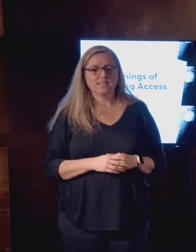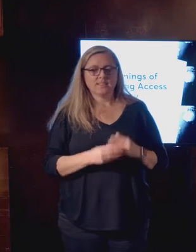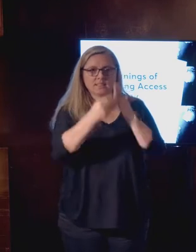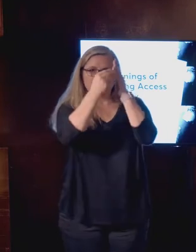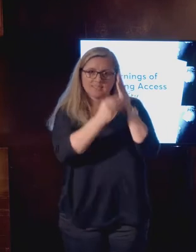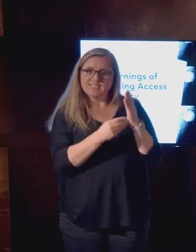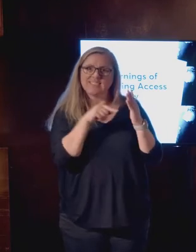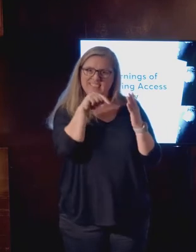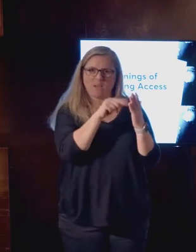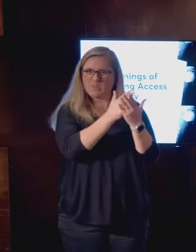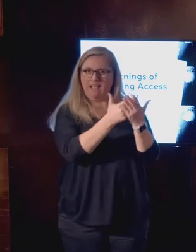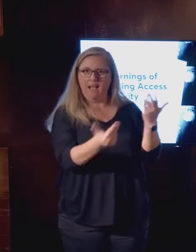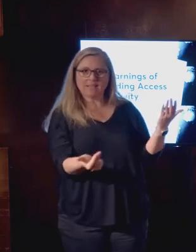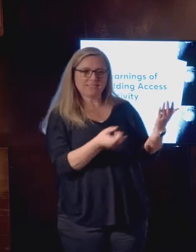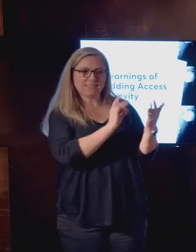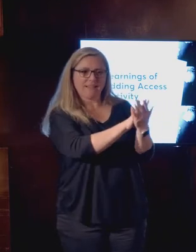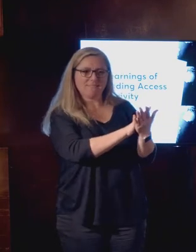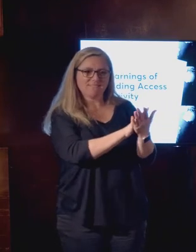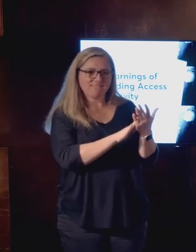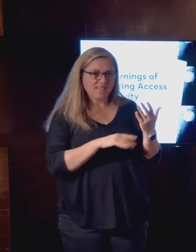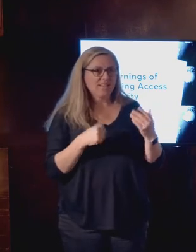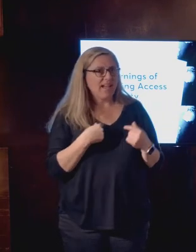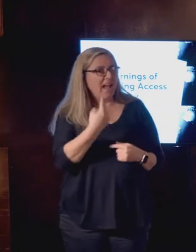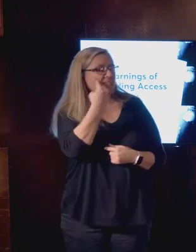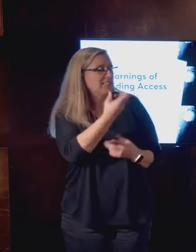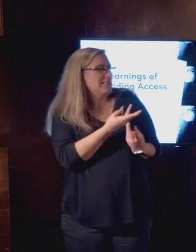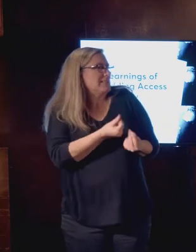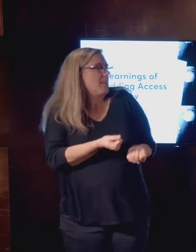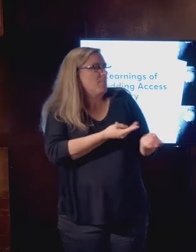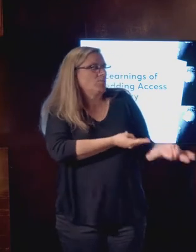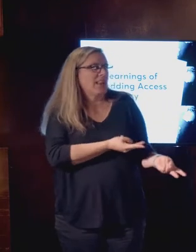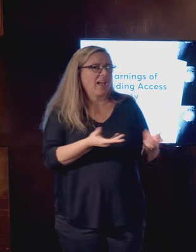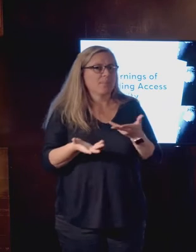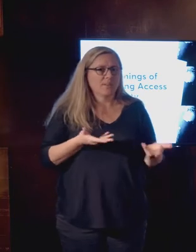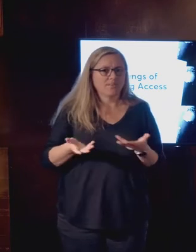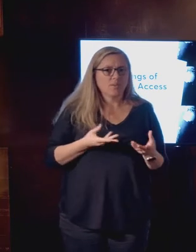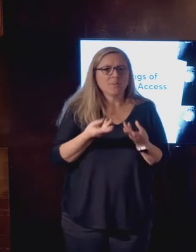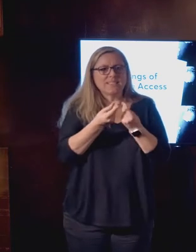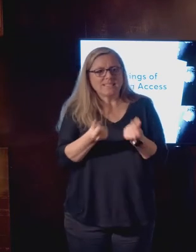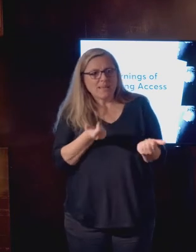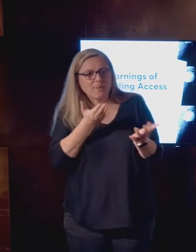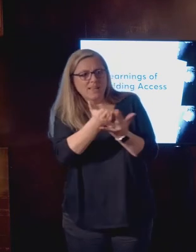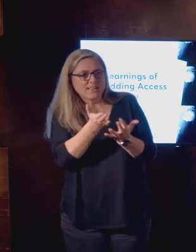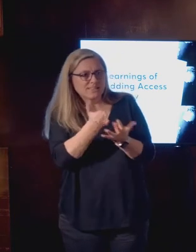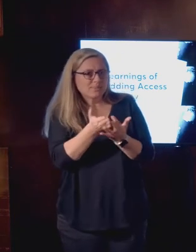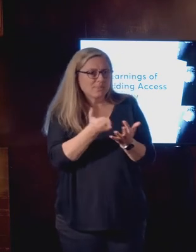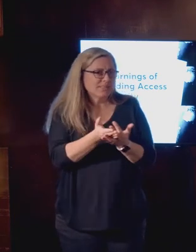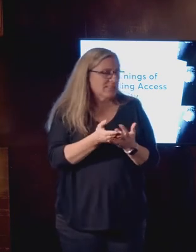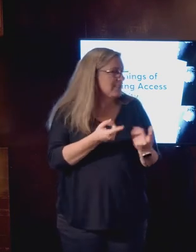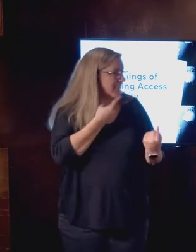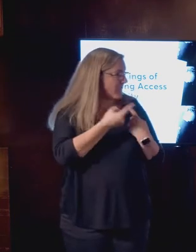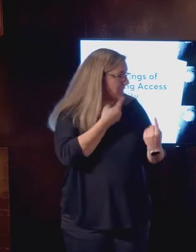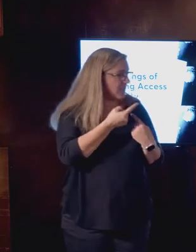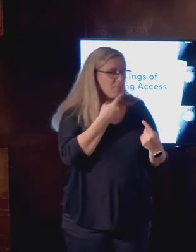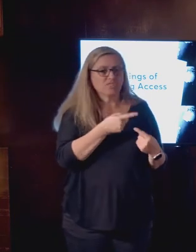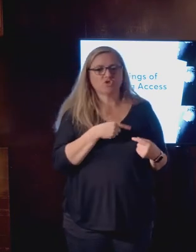in itself, and I've seen some relaxed performance or accessibility information on, you know,